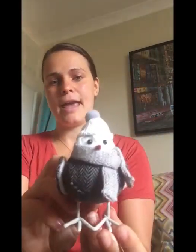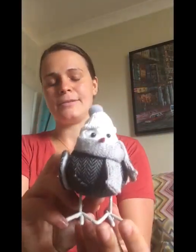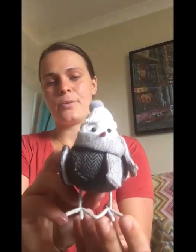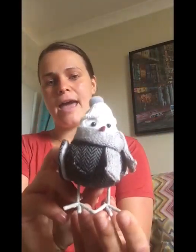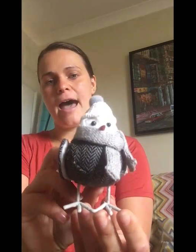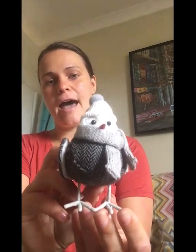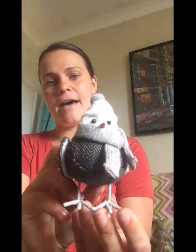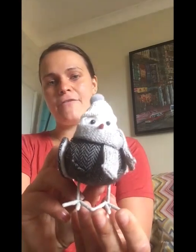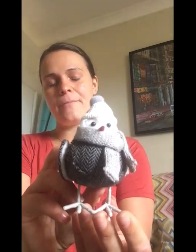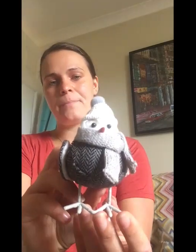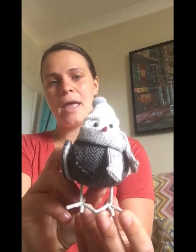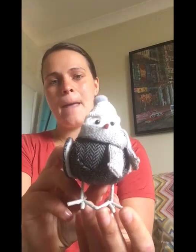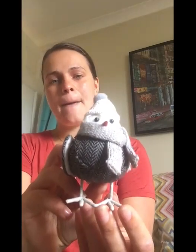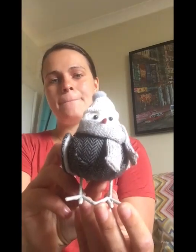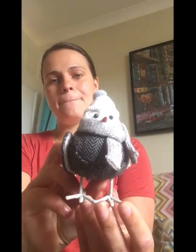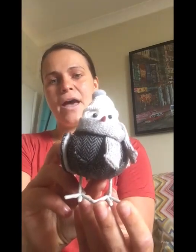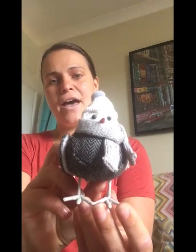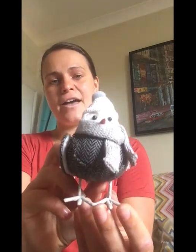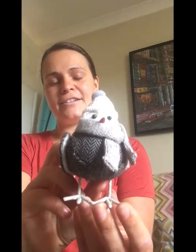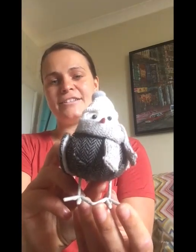Next we have bird.